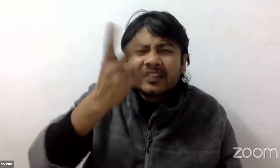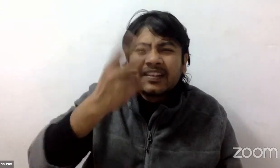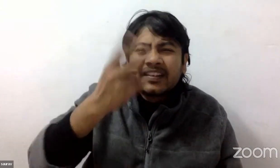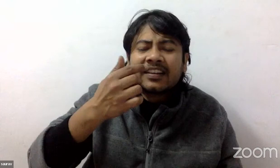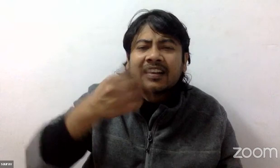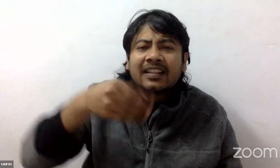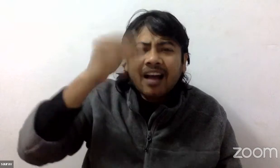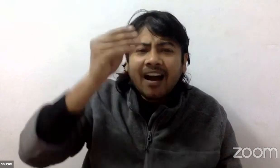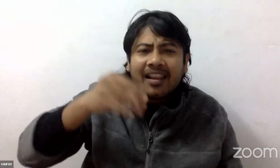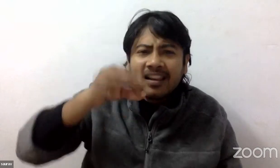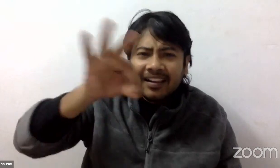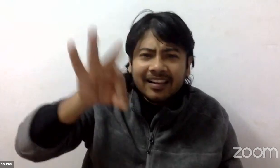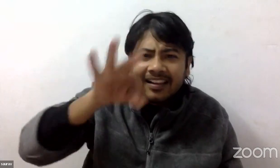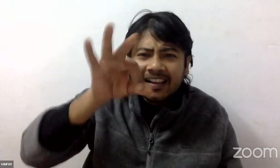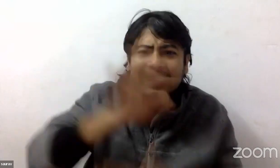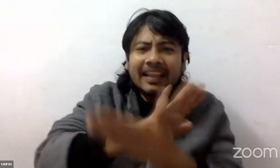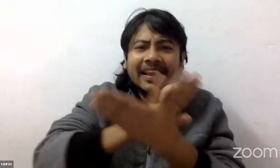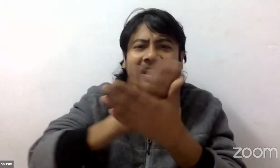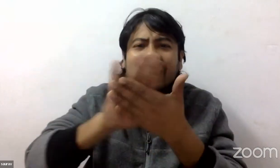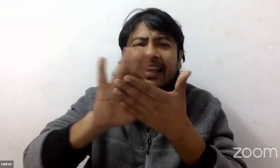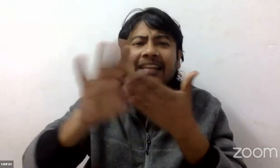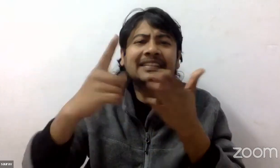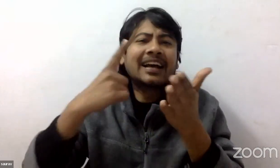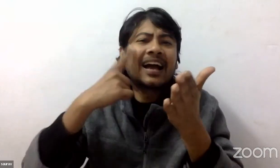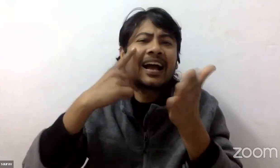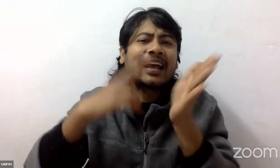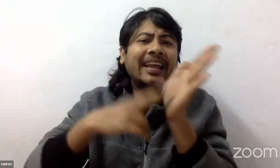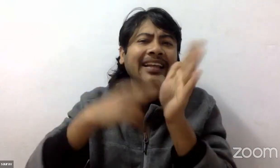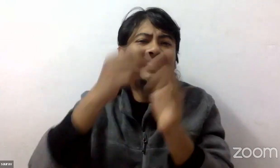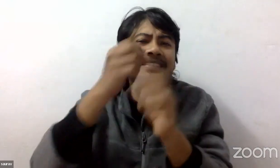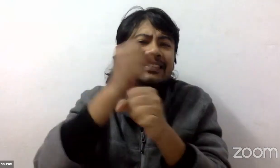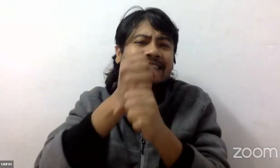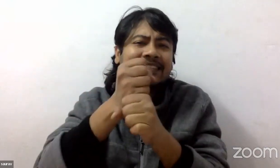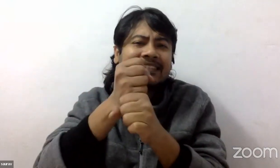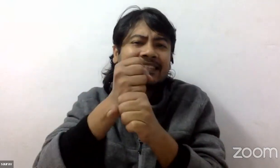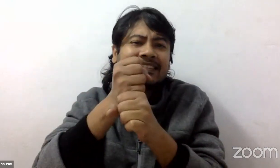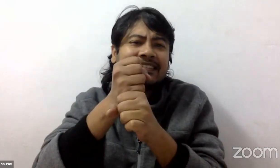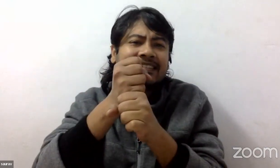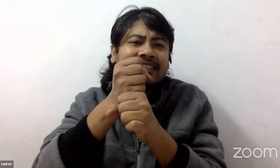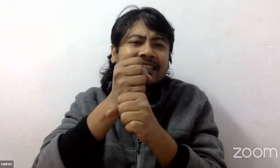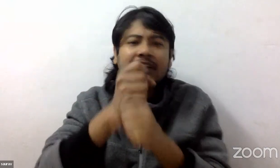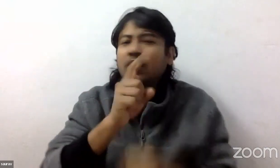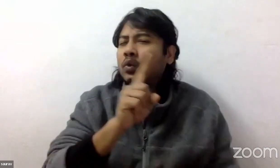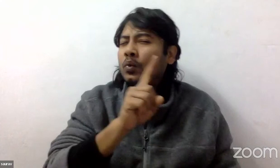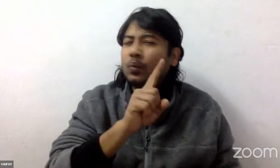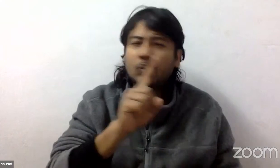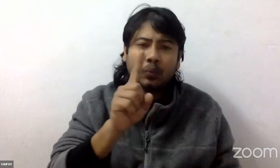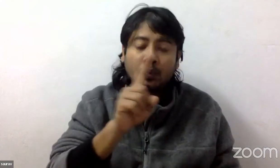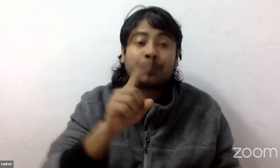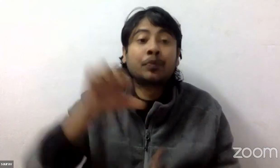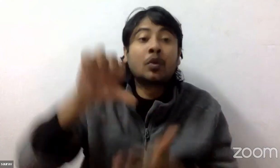And in oils, we don't take mustard oil, soya bean oil,